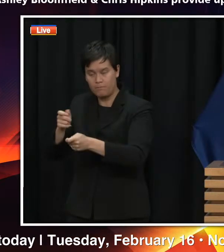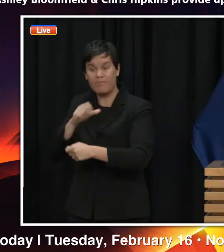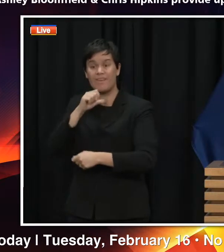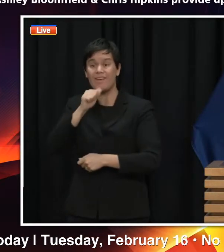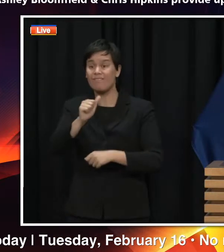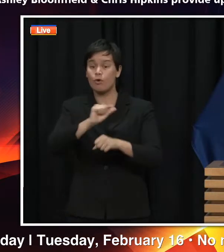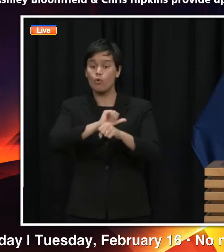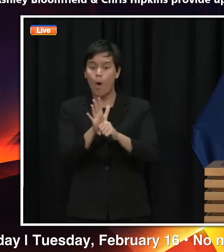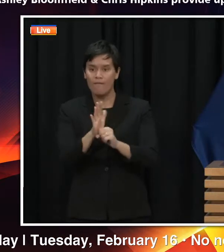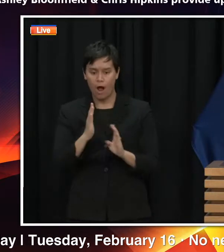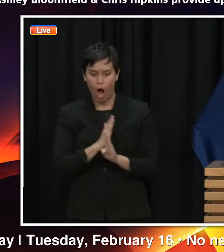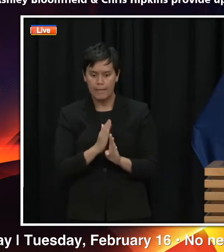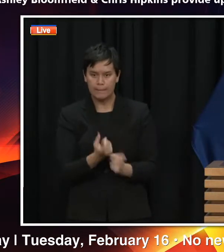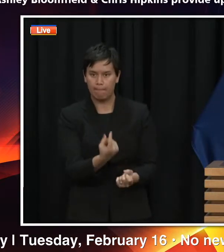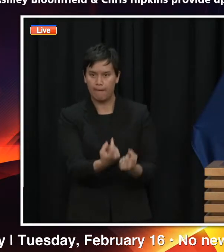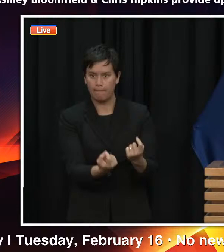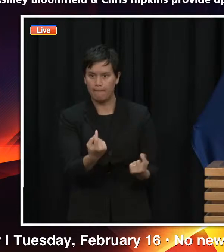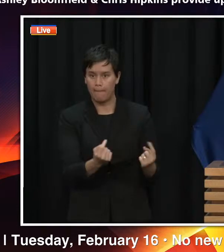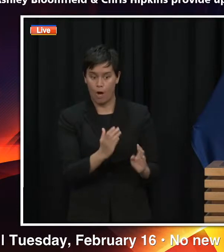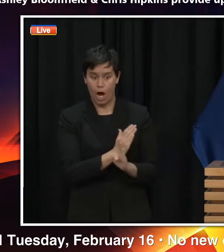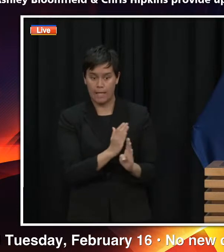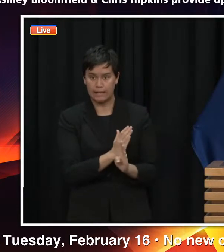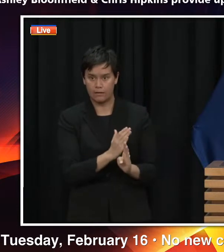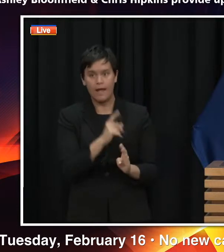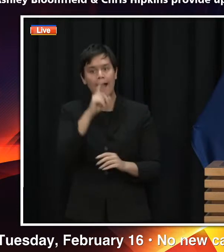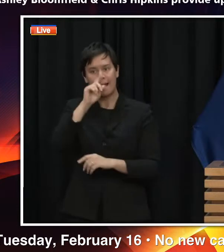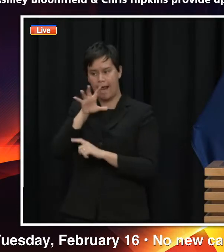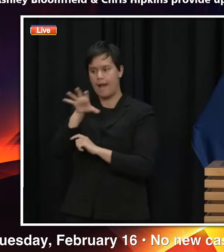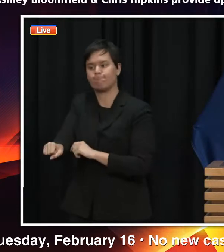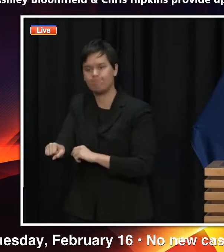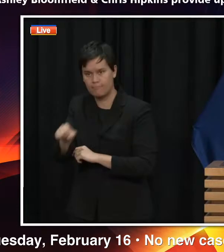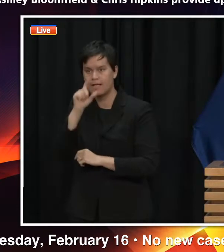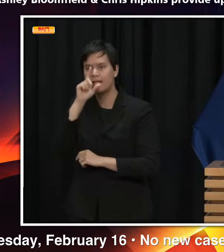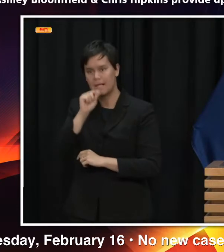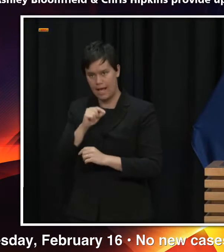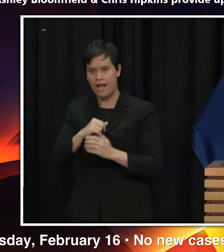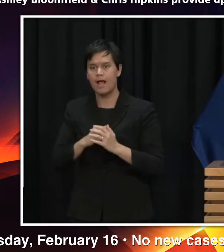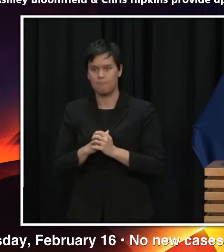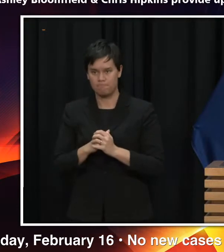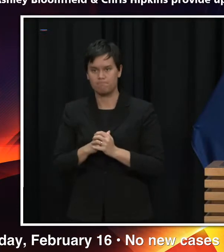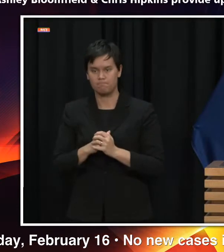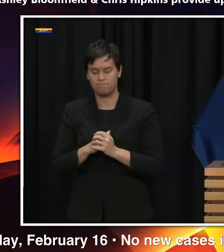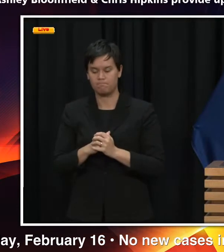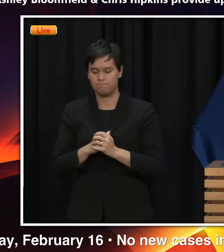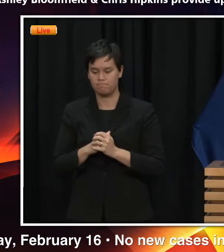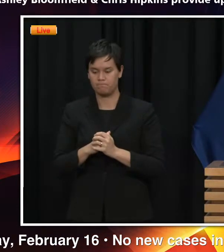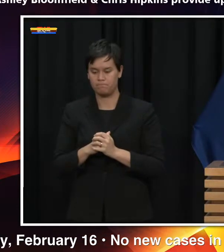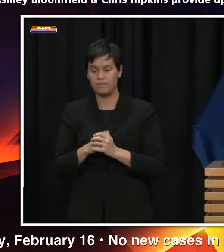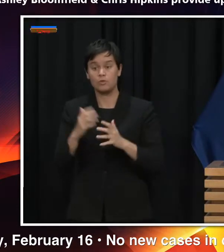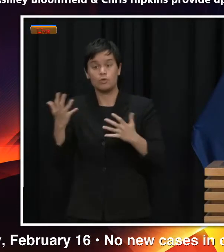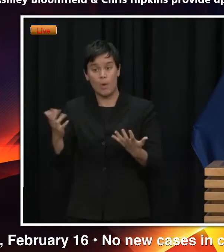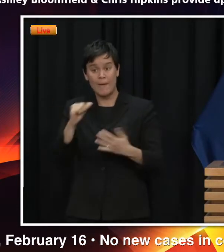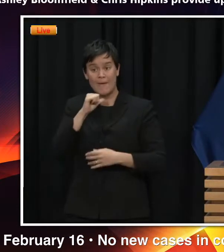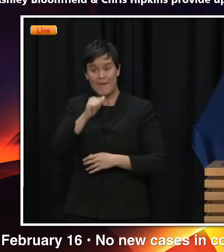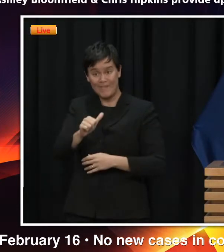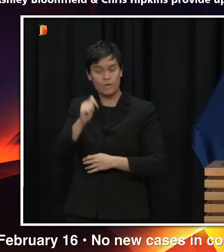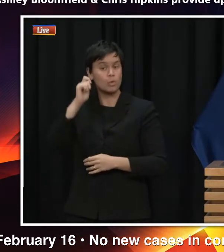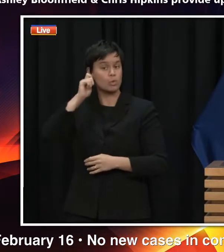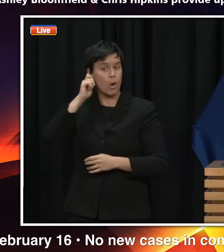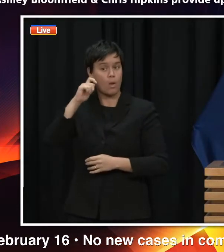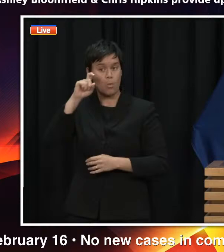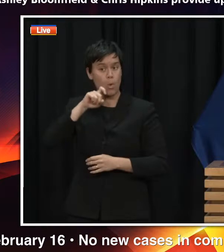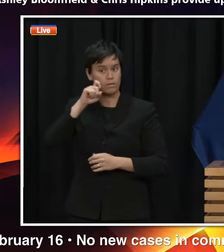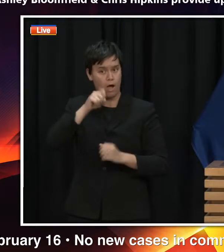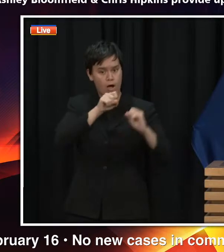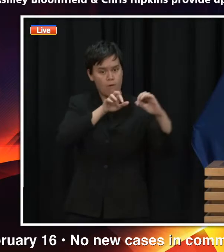testing has got increasingly sensitive and will help to detect any potential infection in the community. The more we sample, the more likely